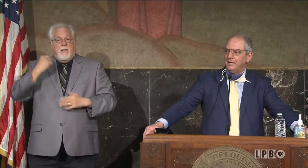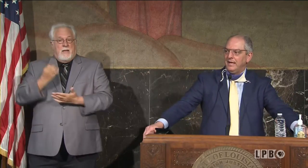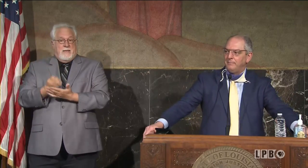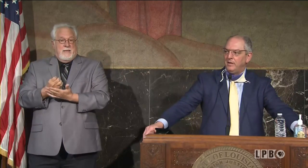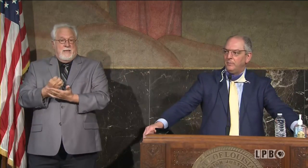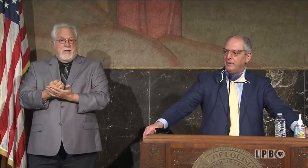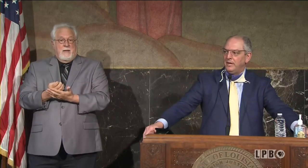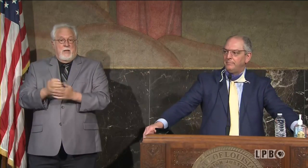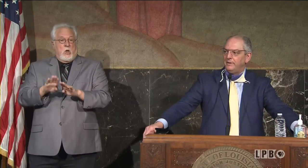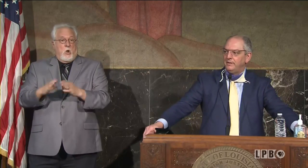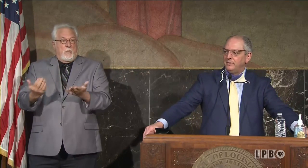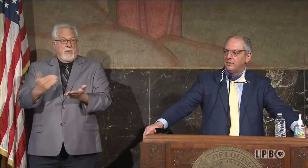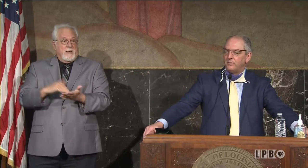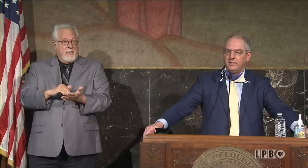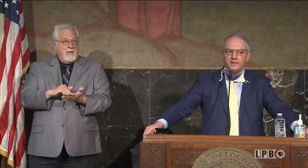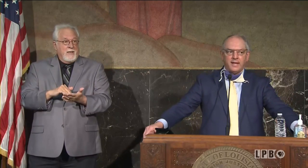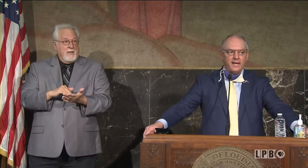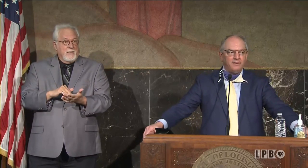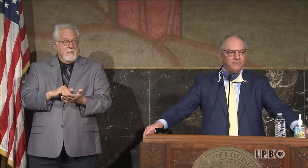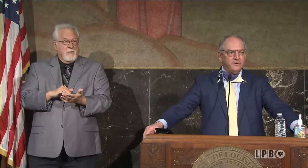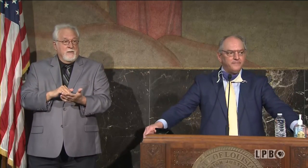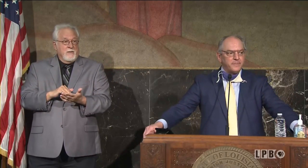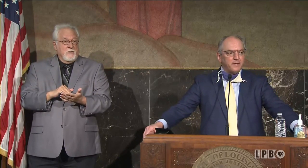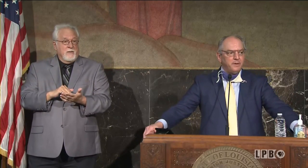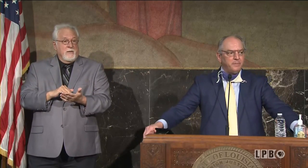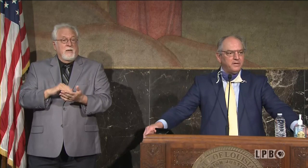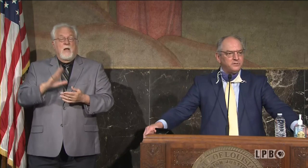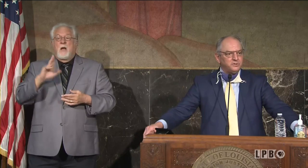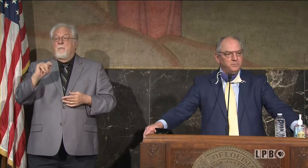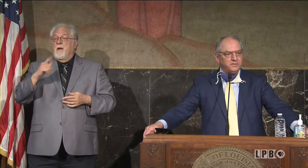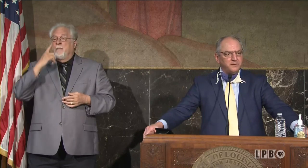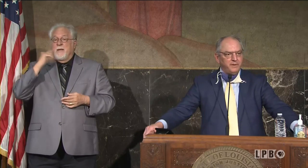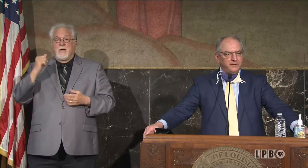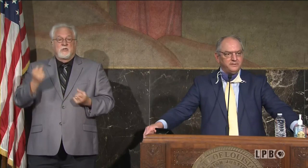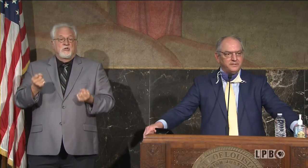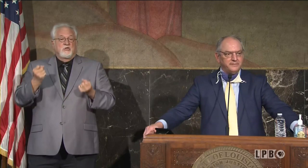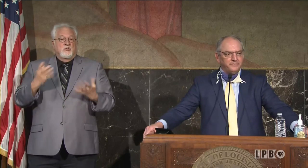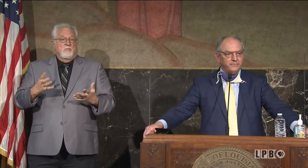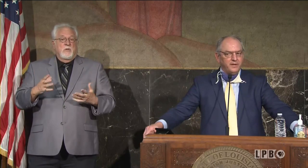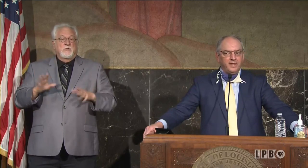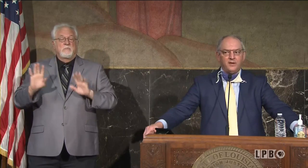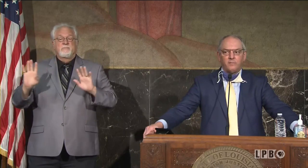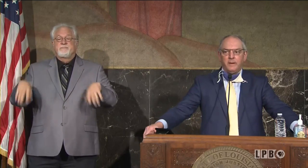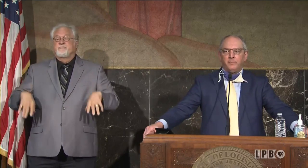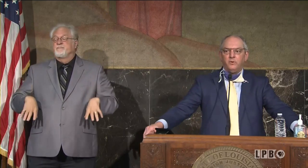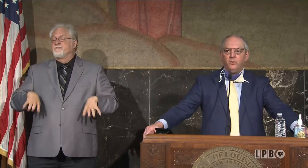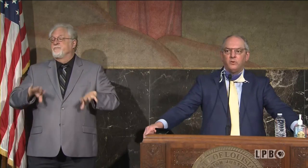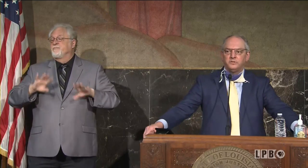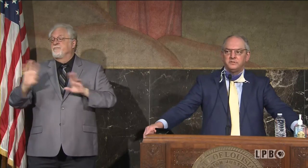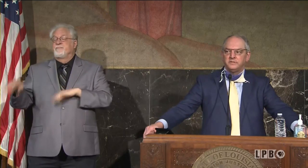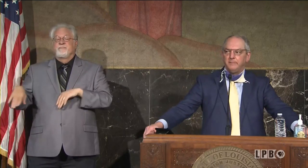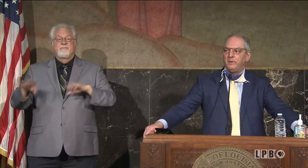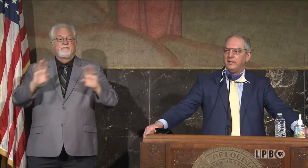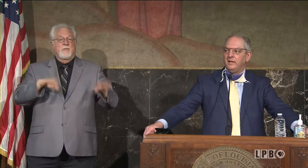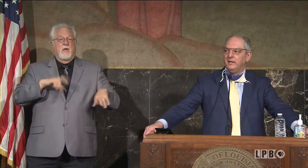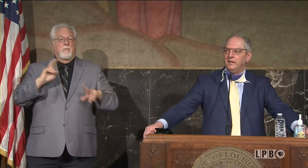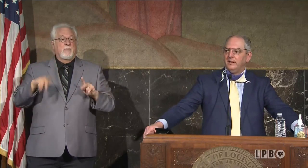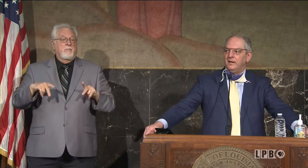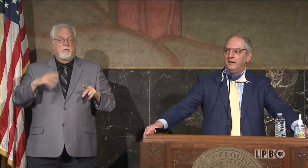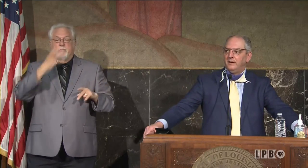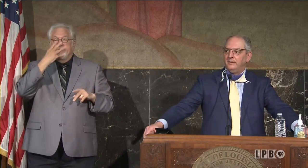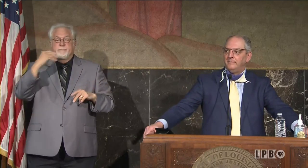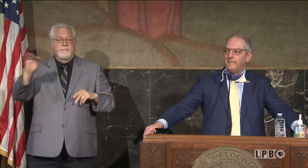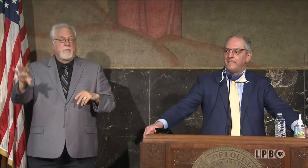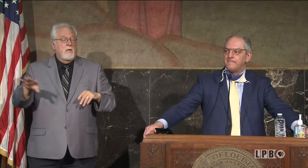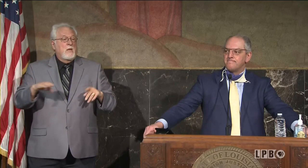economies have been opened up to the degree that they have, but because there's too much complacency. And there are people who are just simply